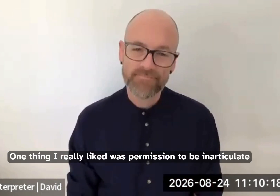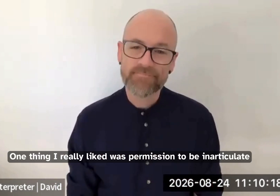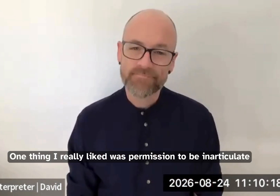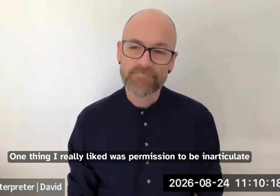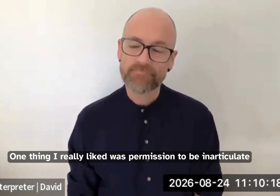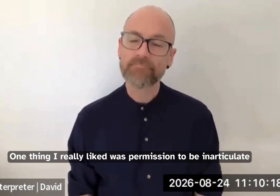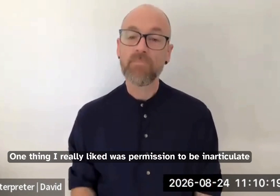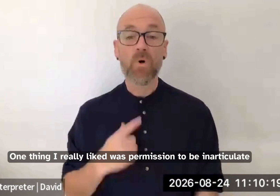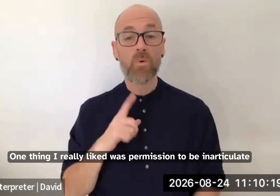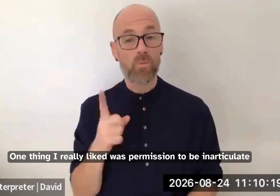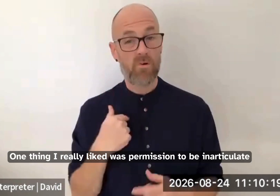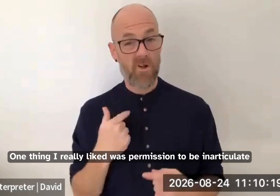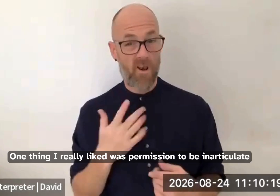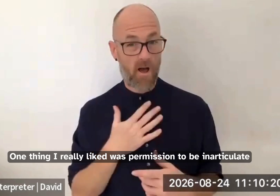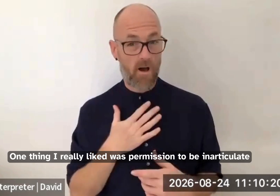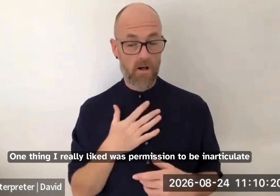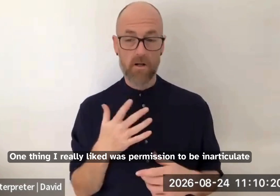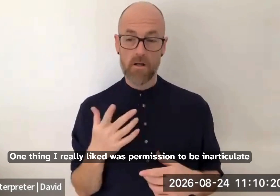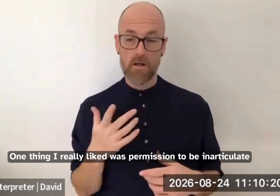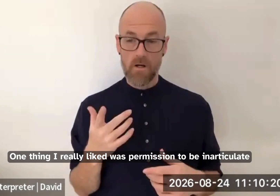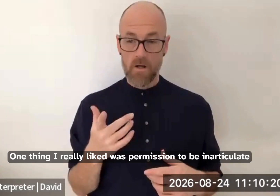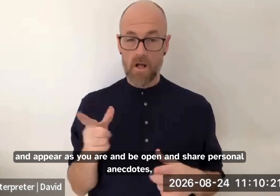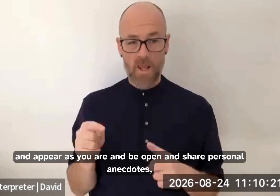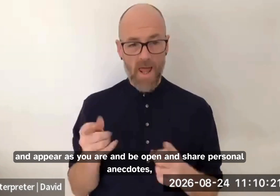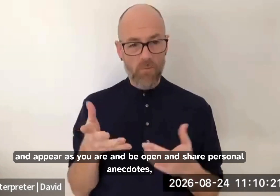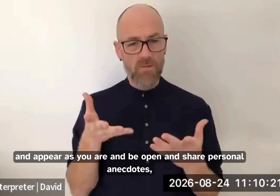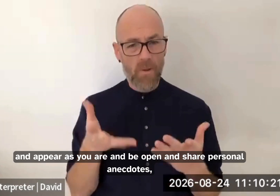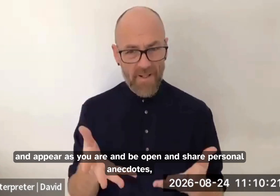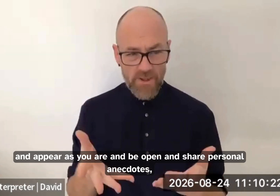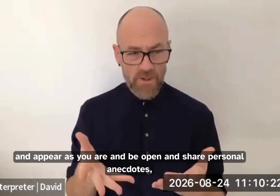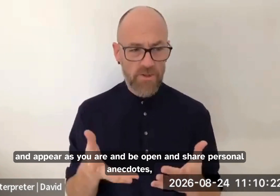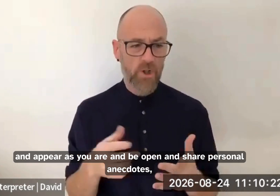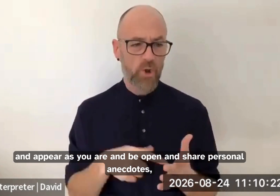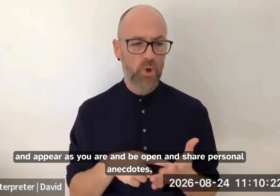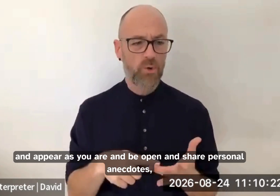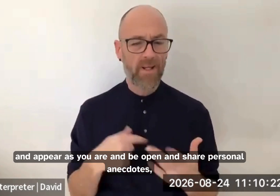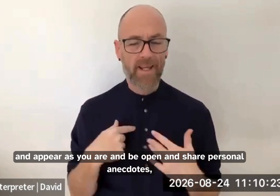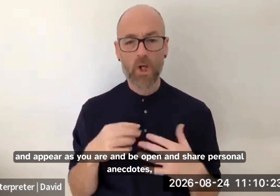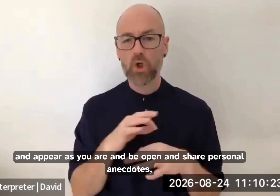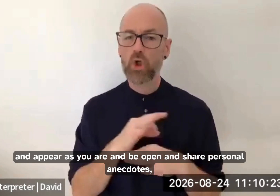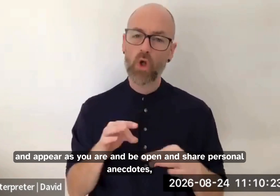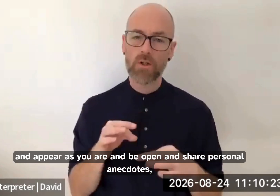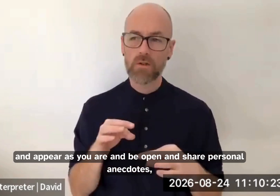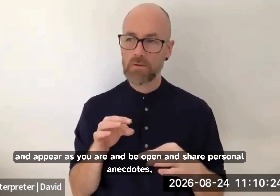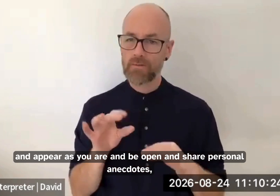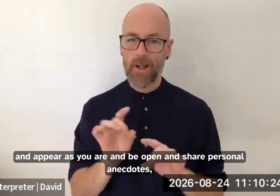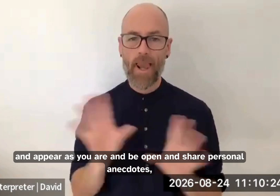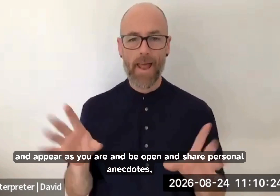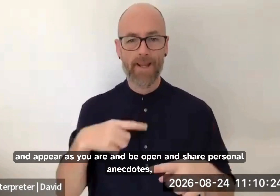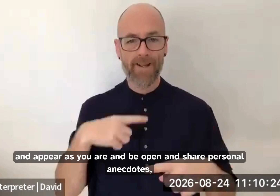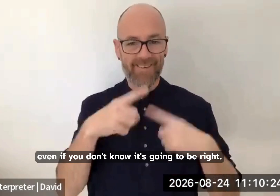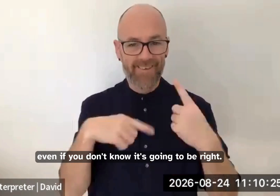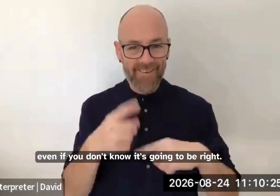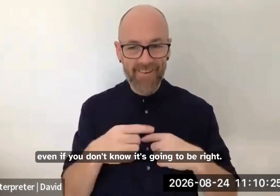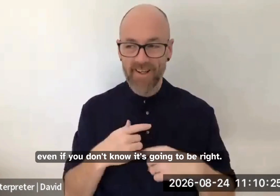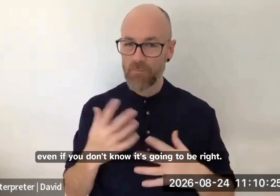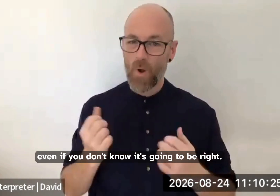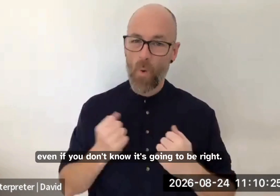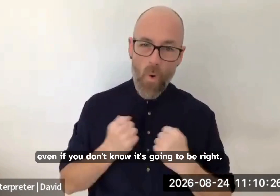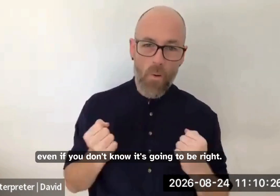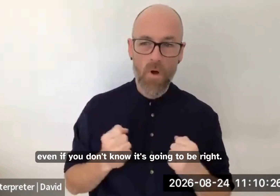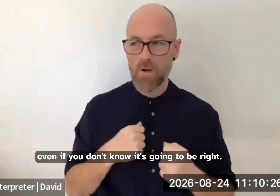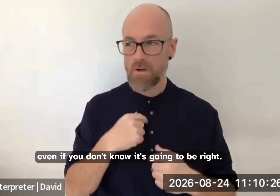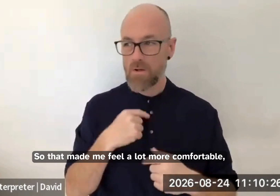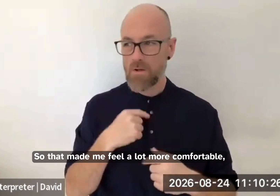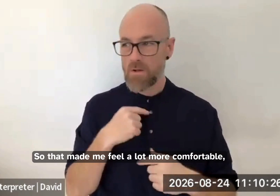One thing I really liked was permission to be inarticulate and appear as you are and be open and share personal anecdotes, even if you don't know it's